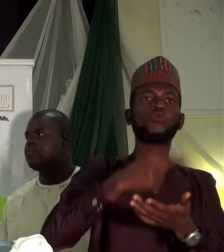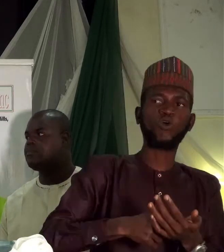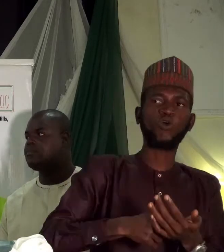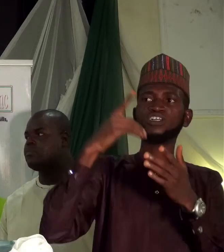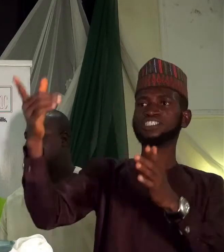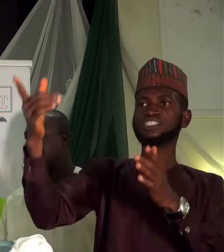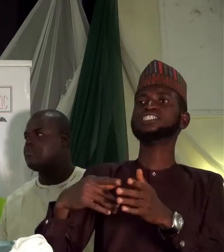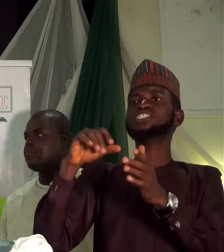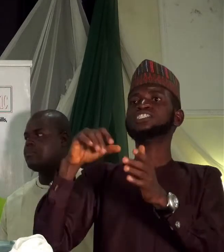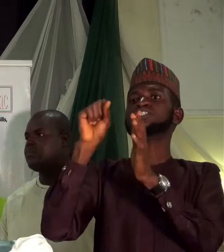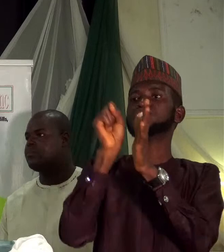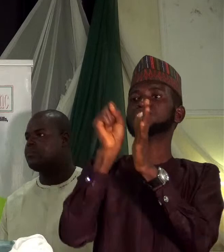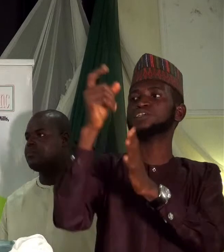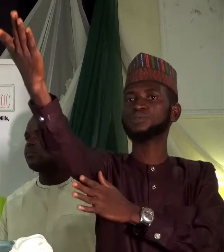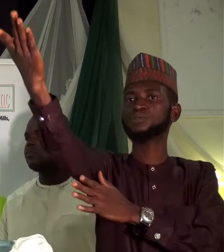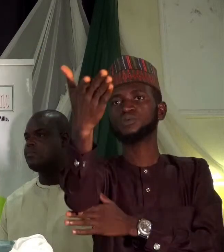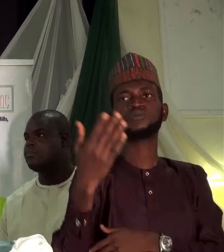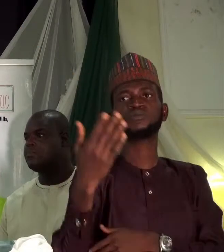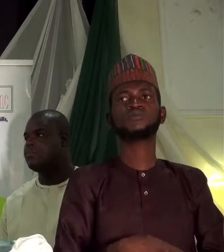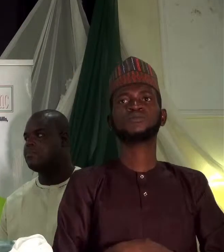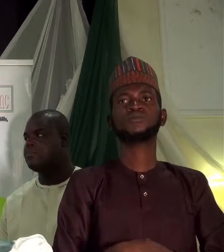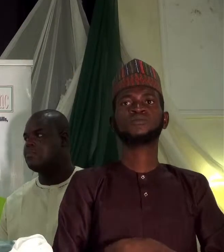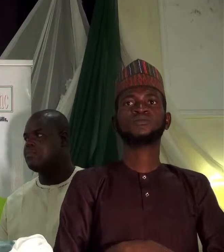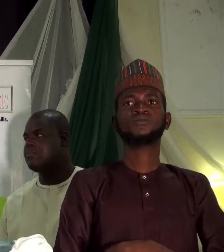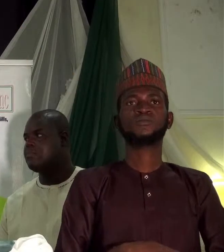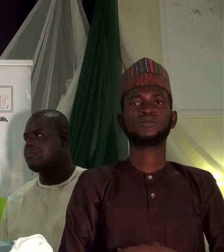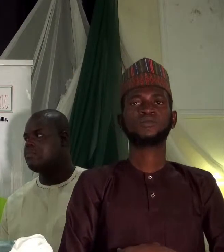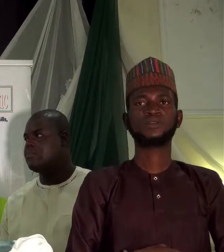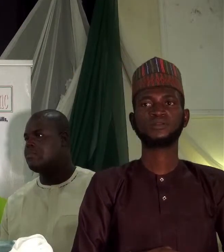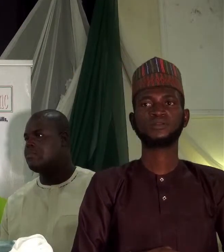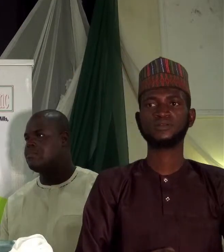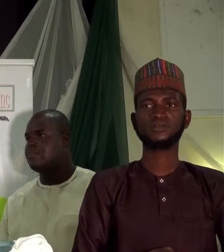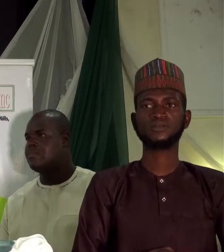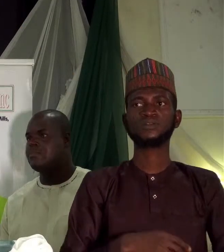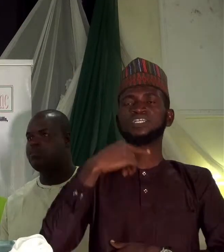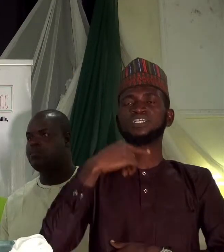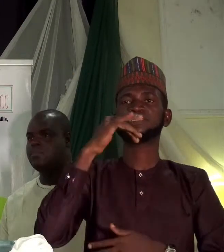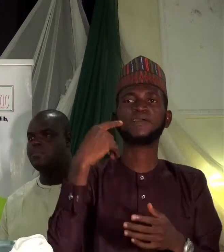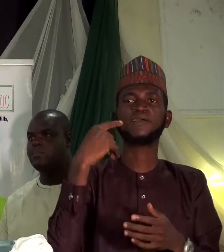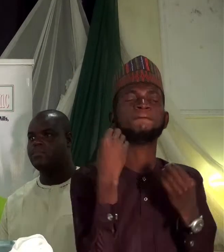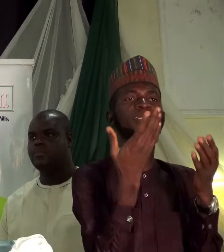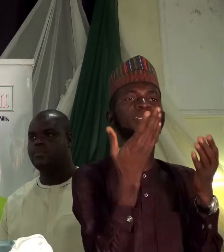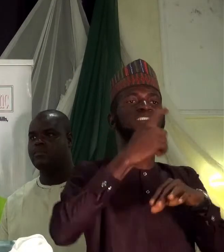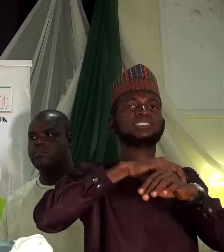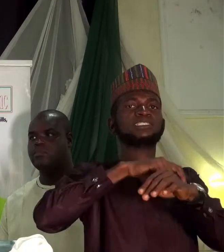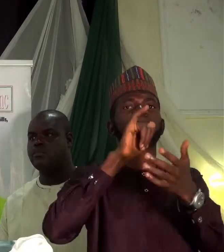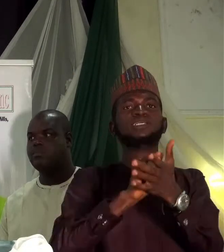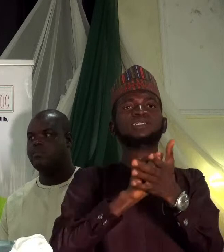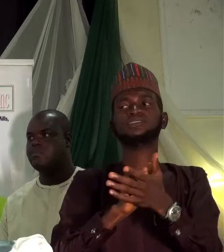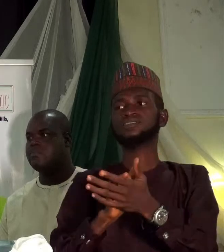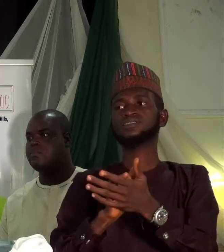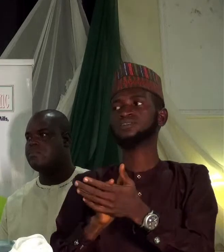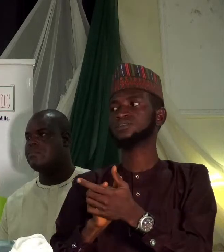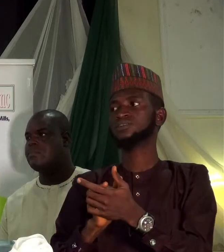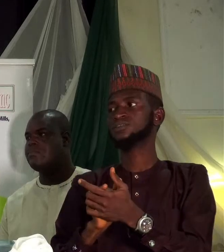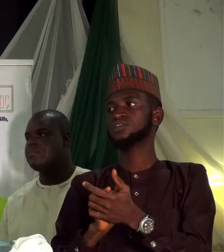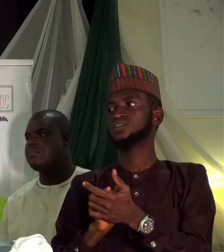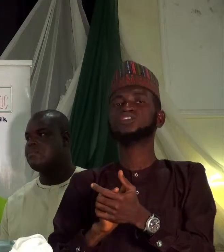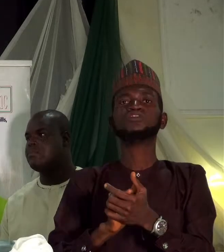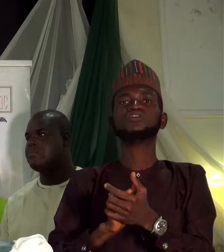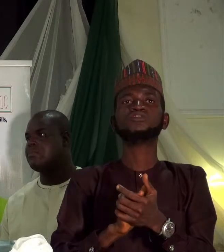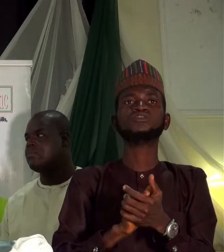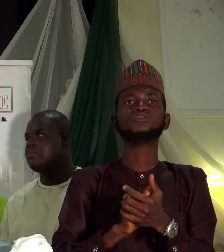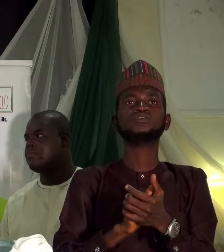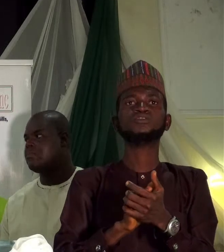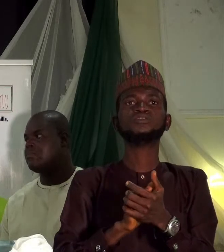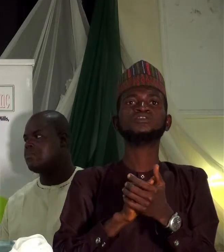distinguishes you and my humble self from the lower animals. Emi ma so lopolopo aye mo si tun so ko si nkan to ma se laye ti o se ran ko to ma